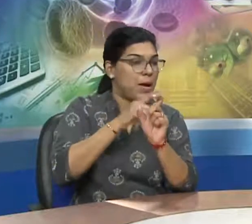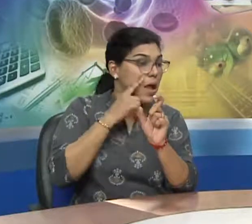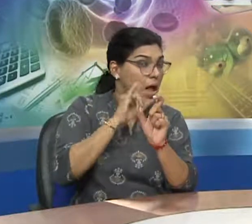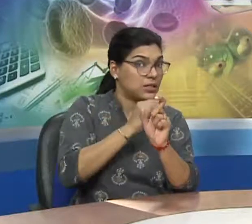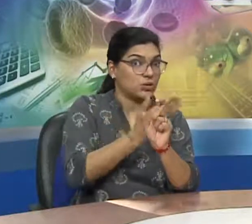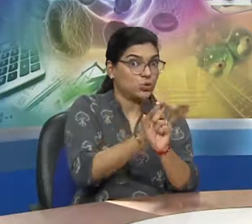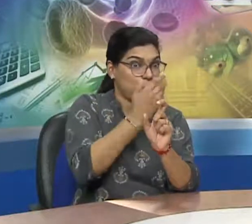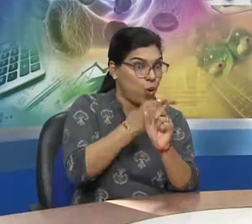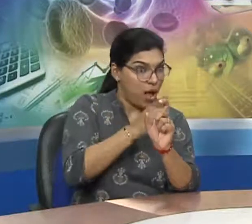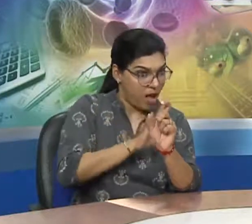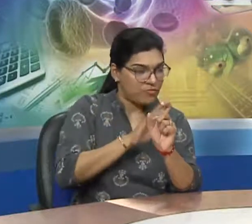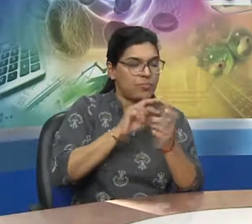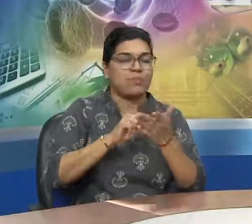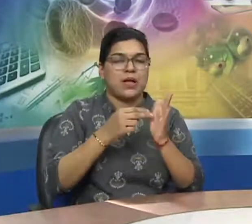or bad.